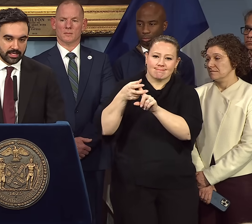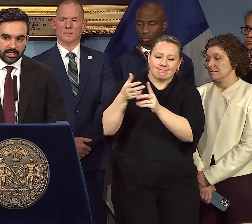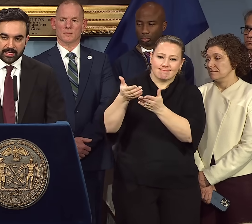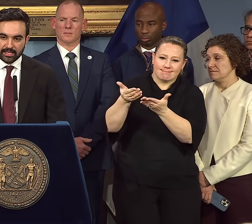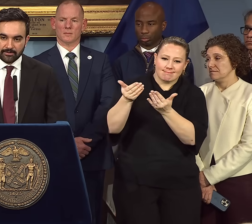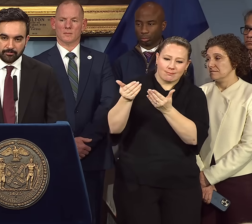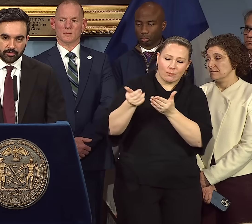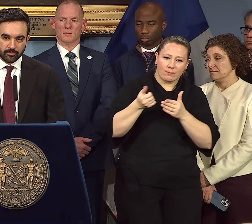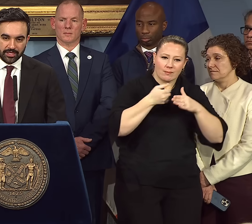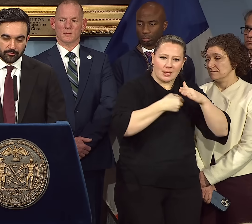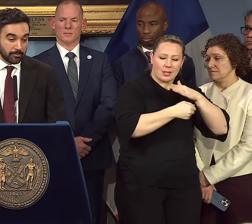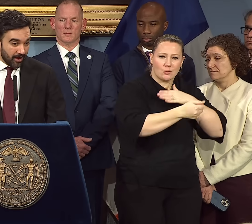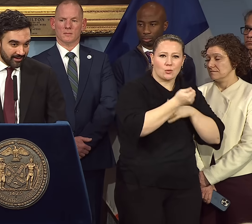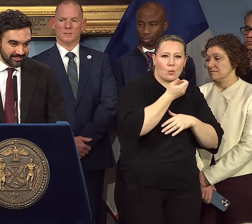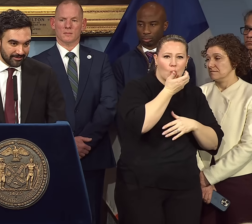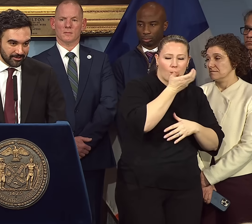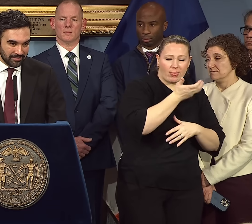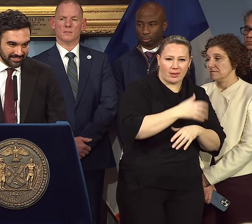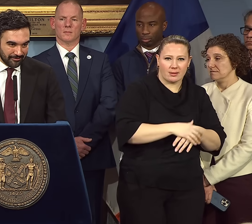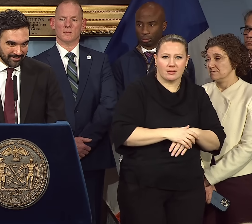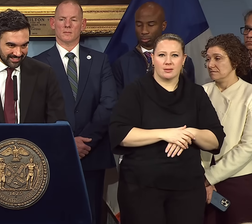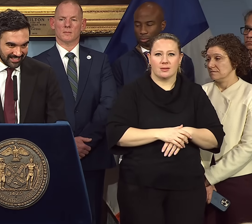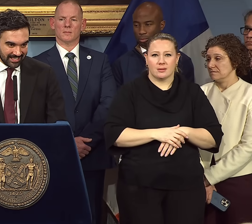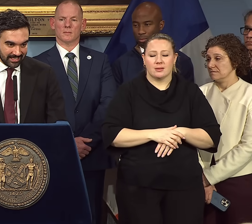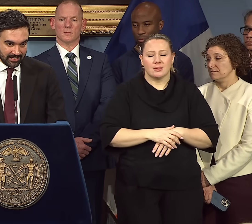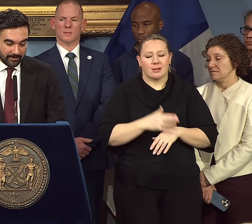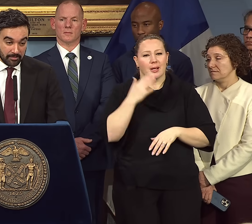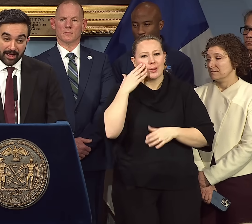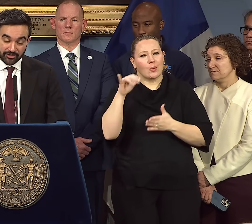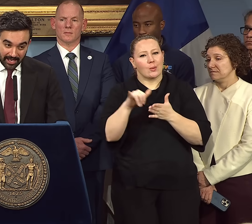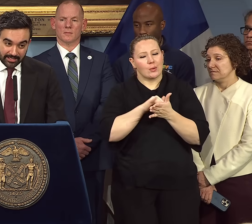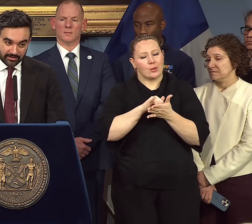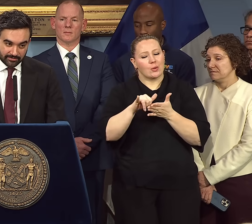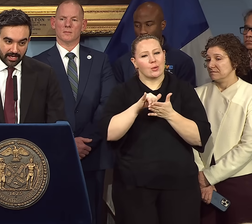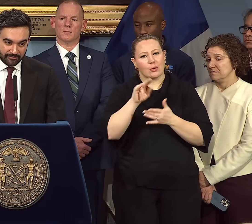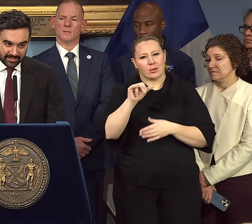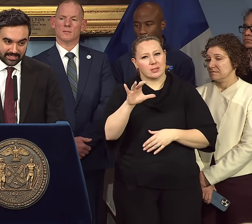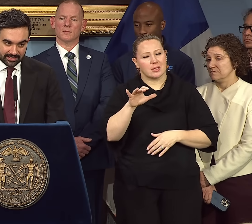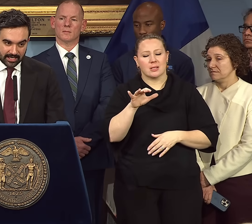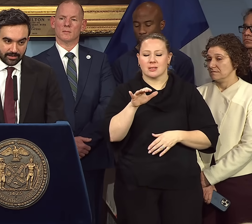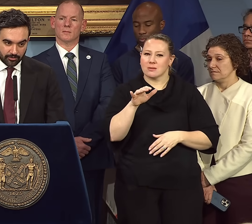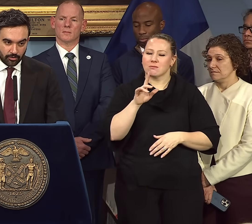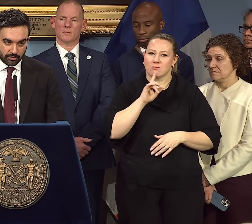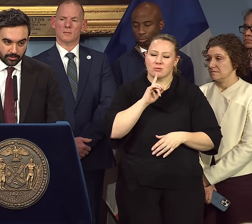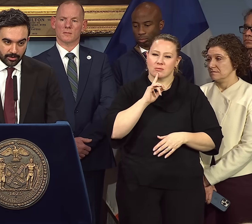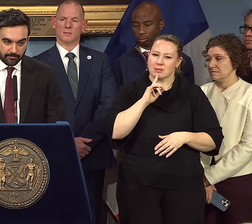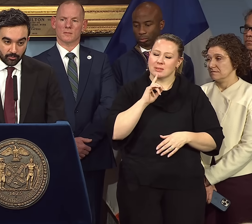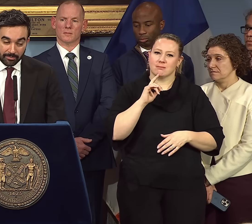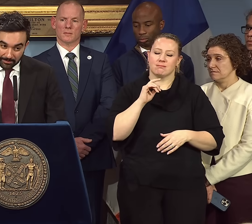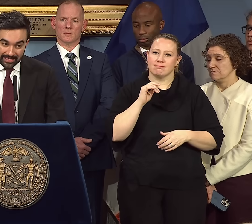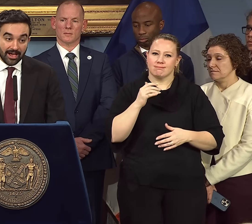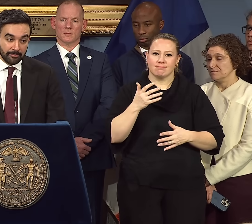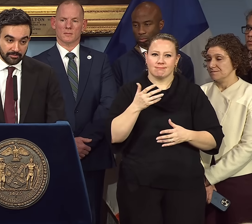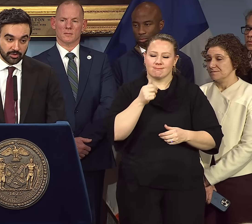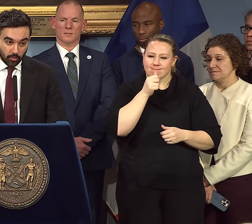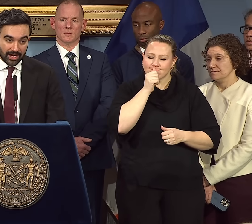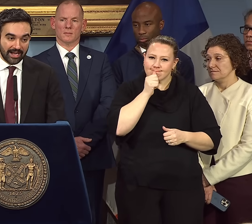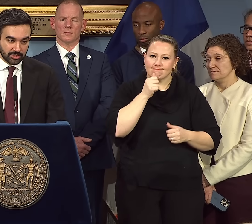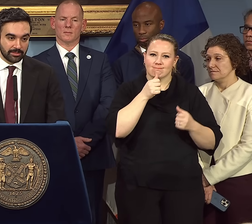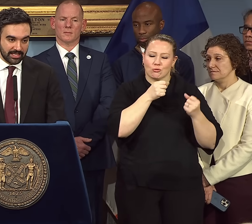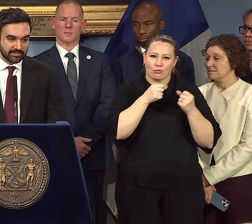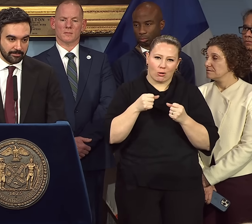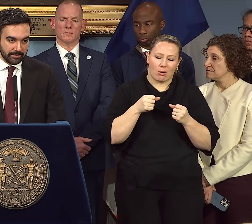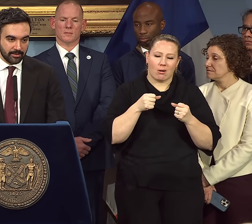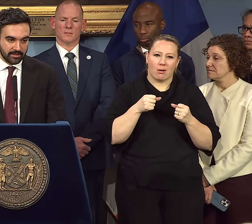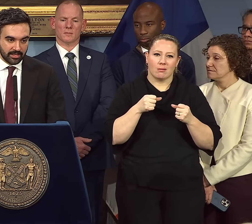cold, we pride ourselves on being tough in this city, but after 8 years of not facing this kind of cold, we might be numb to what it